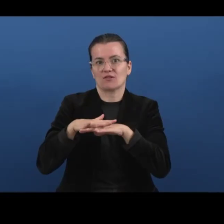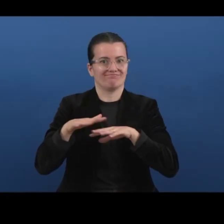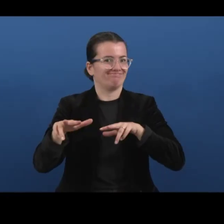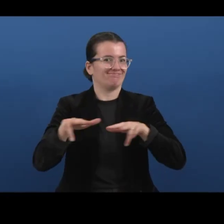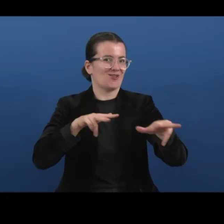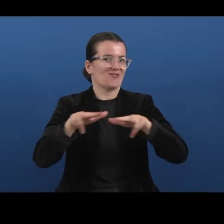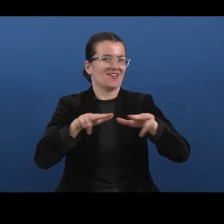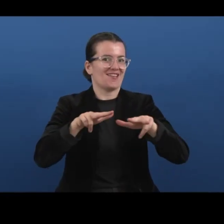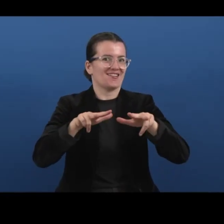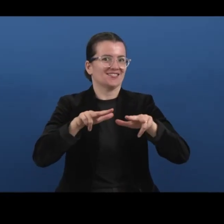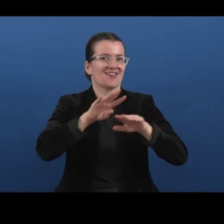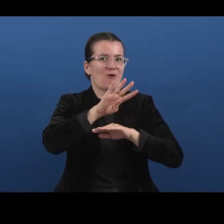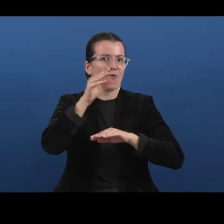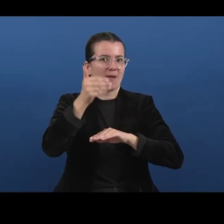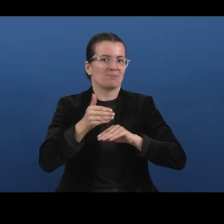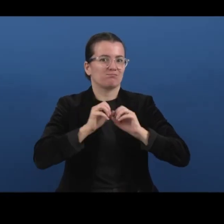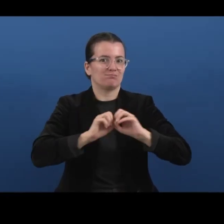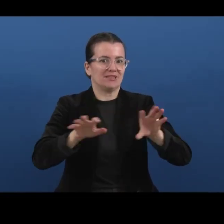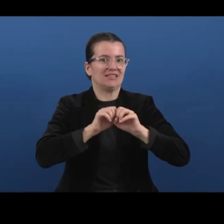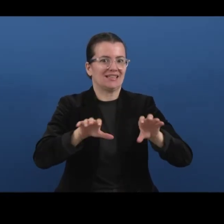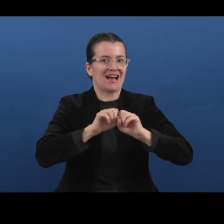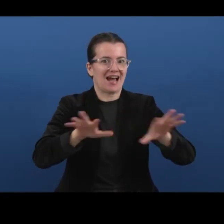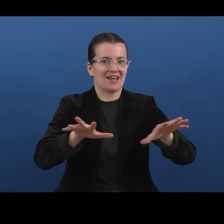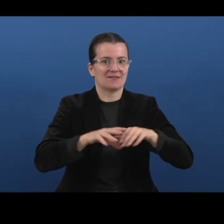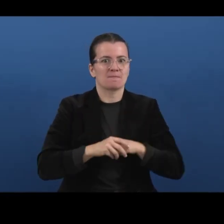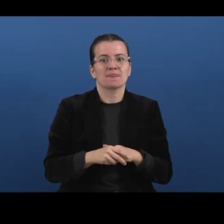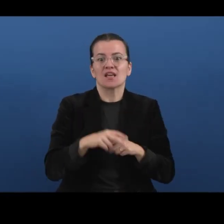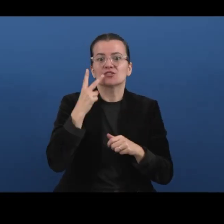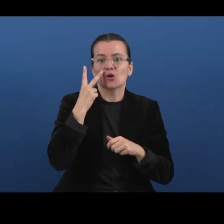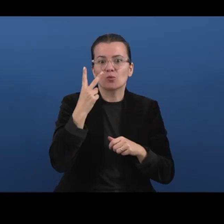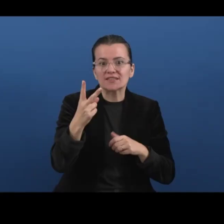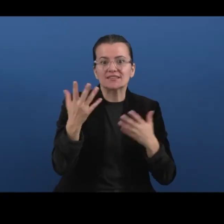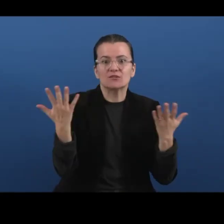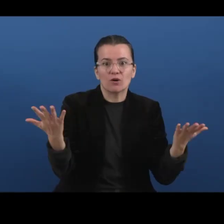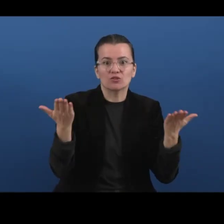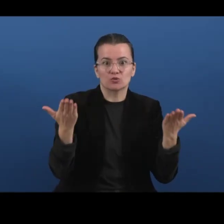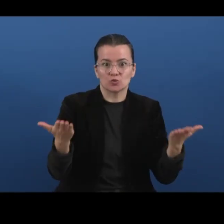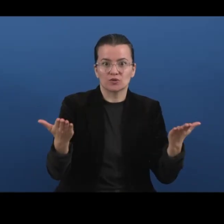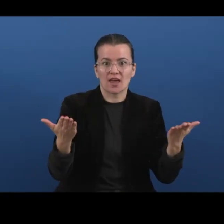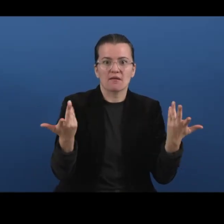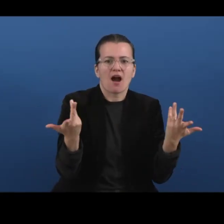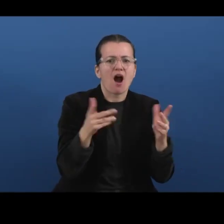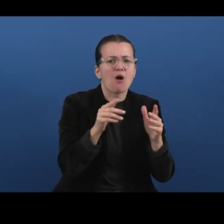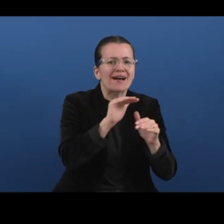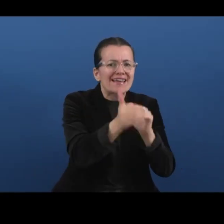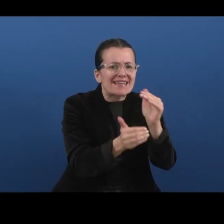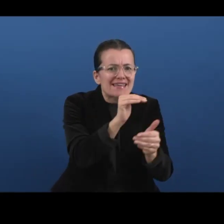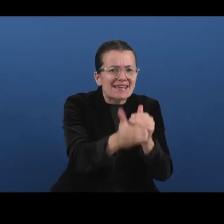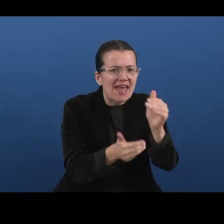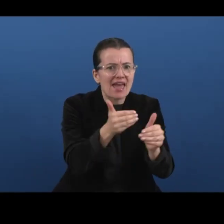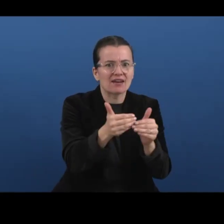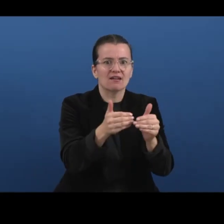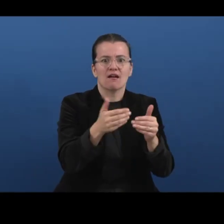and Practices on Care and Support for Employees with Disabilities and Employees with Dependents with